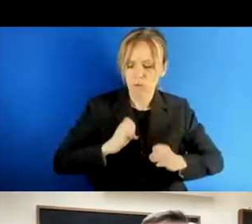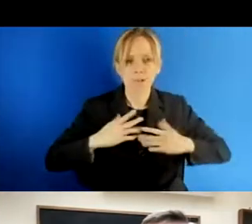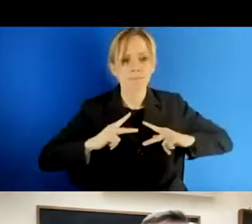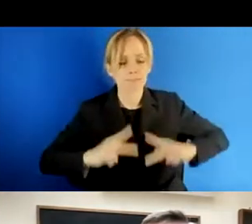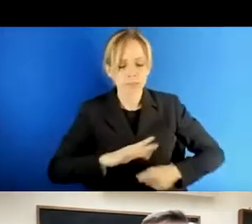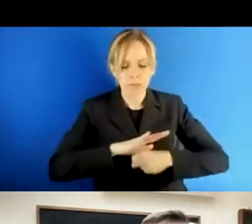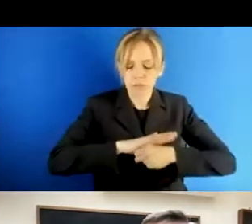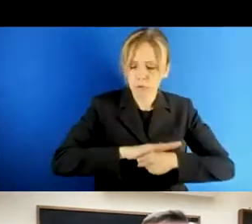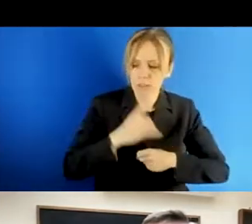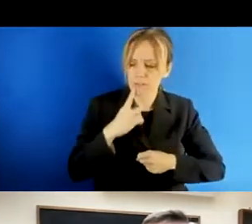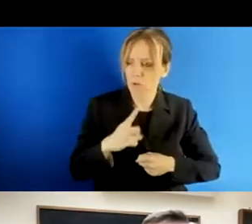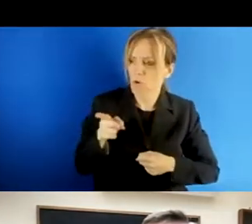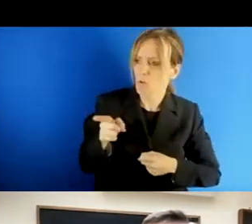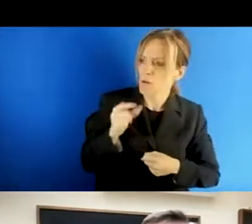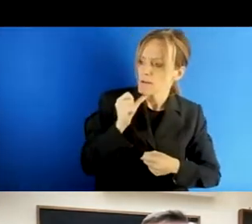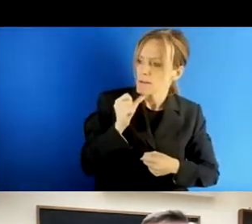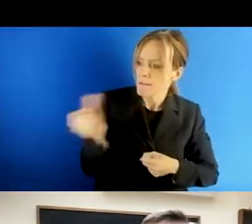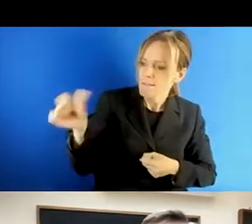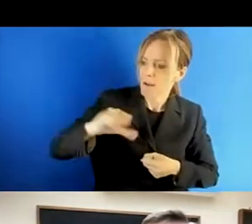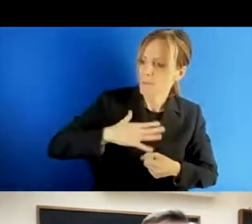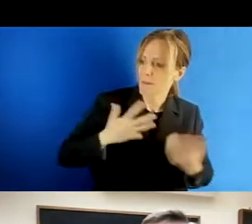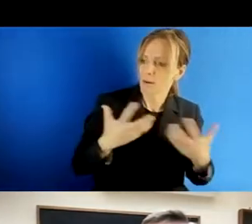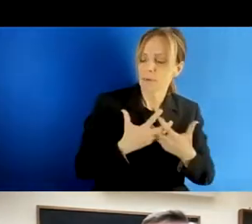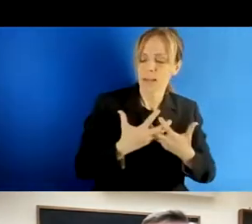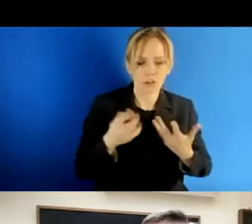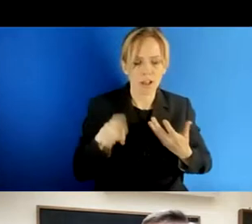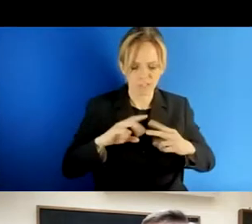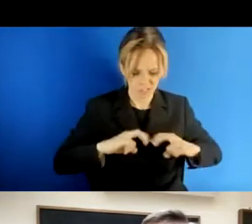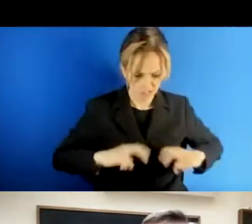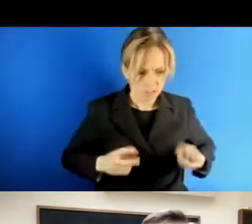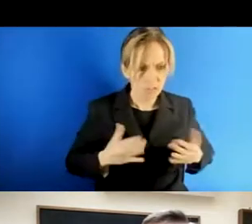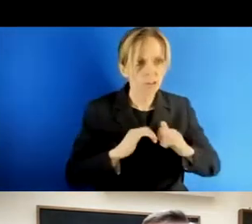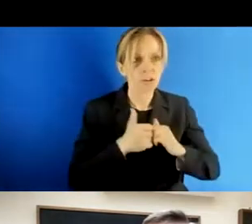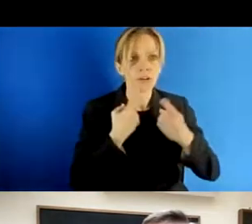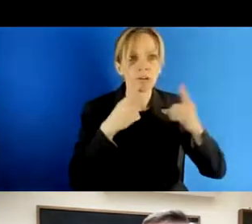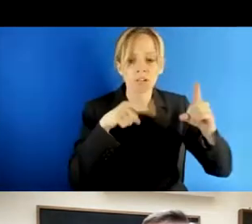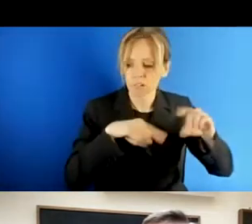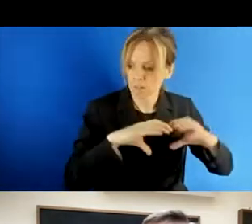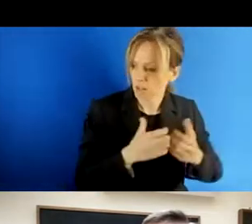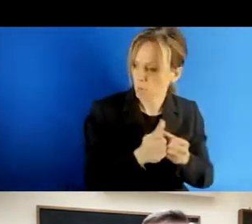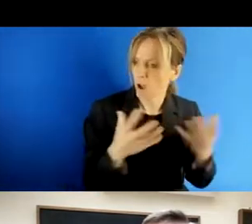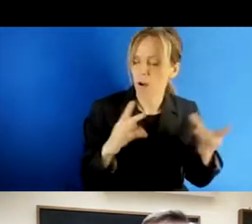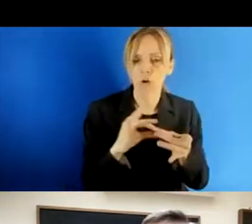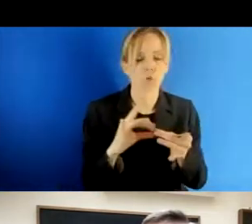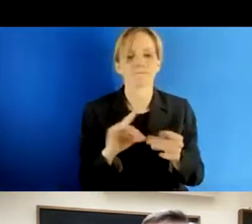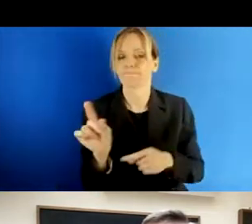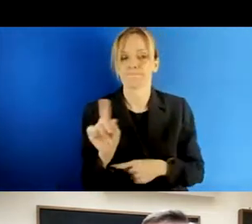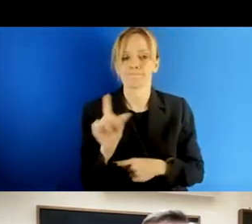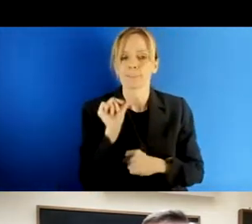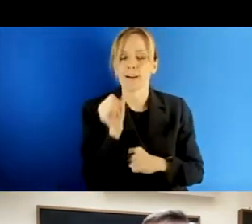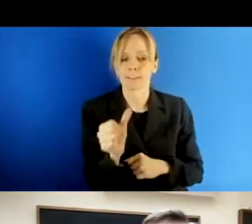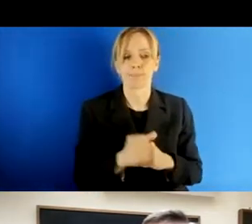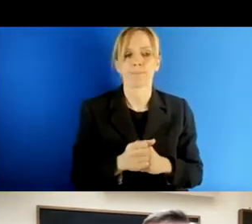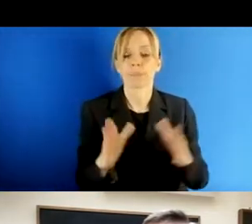means to not get my accommodation and have to figure out how do I succeed in this class without class notes. Because